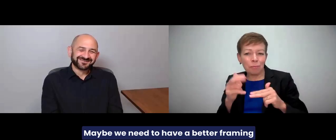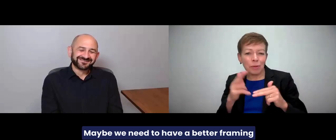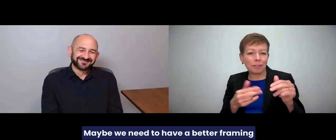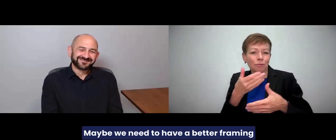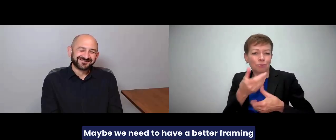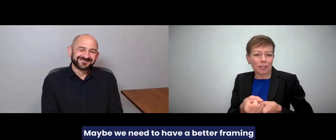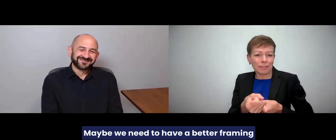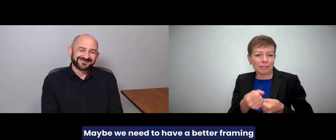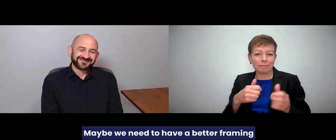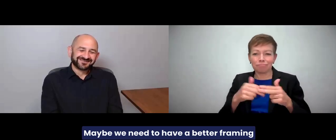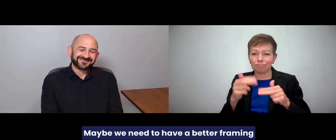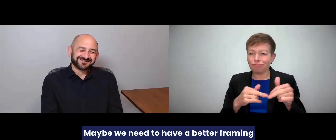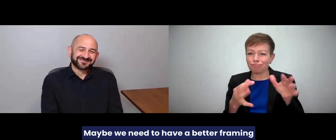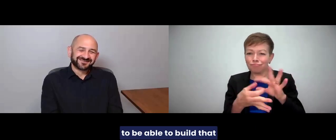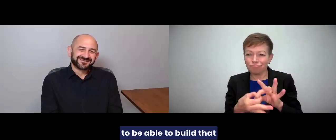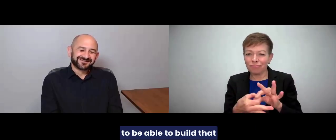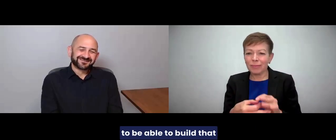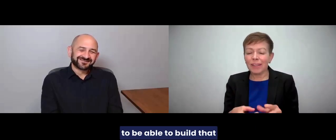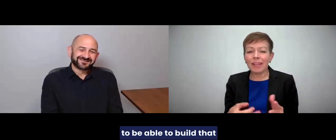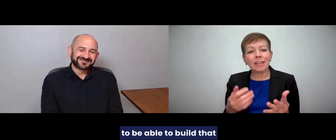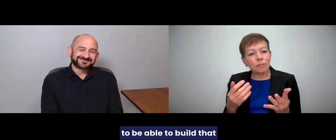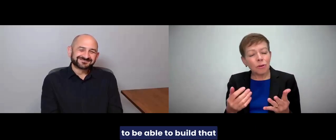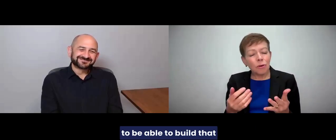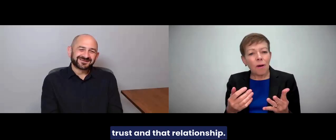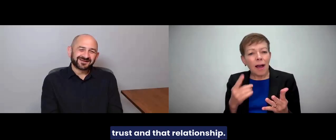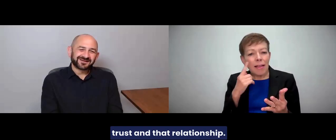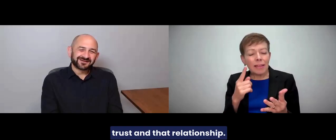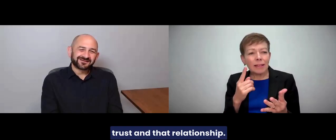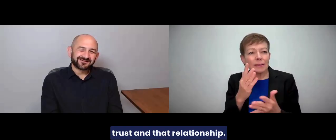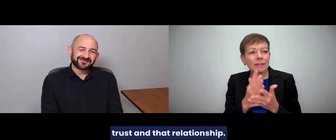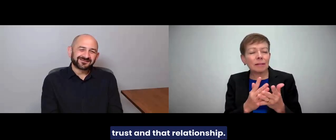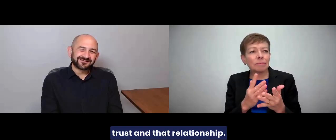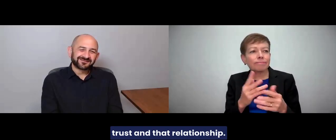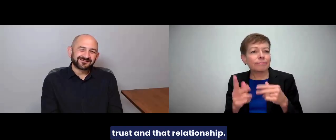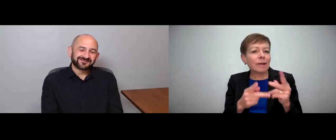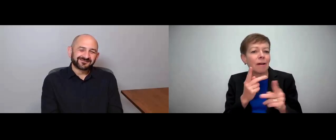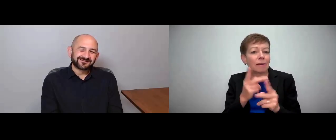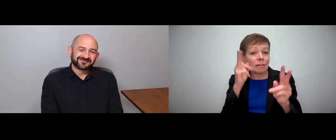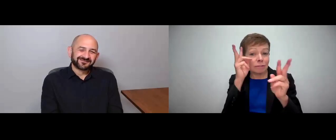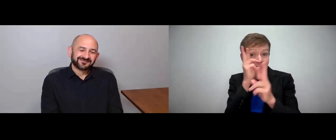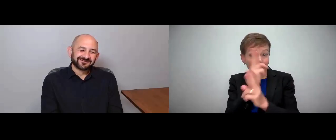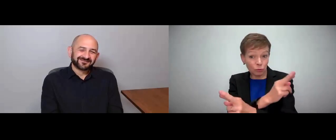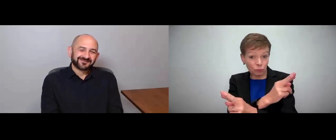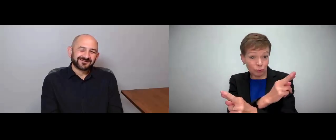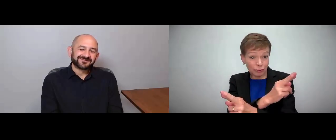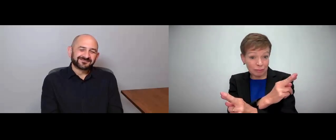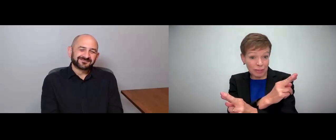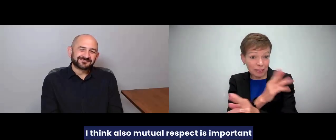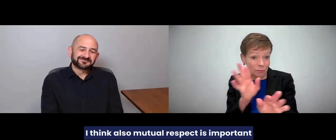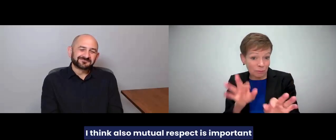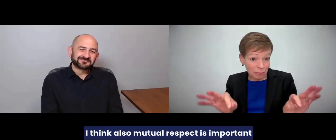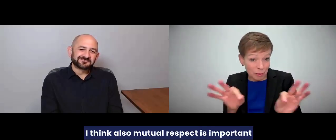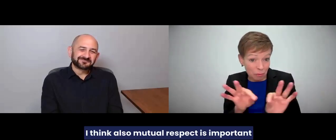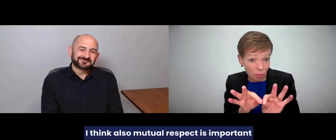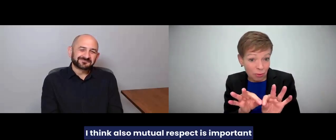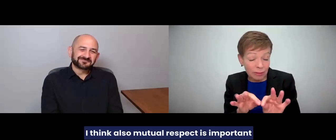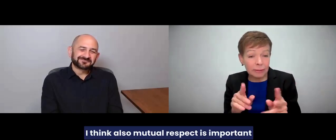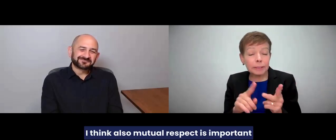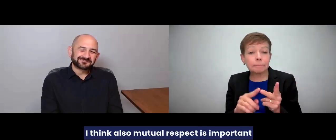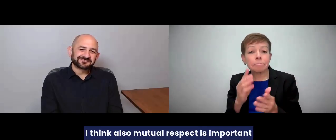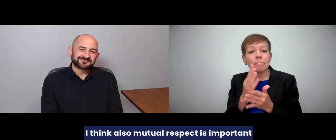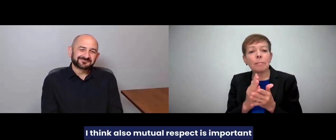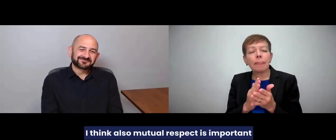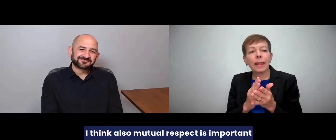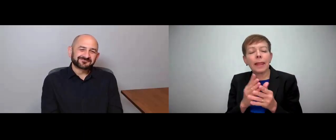Maybe we need to have a better framing to be able to build that trust and that relationship. I think also